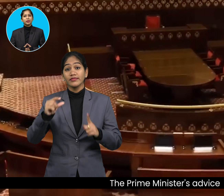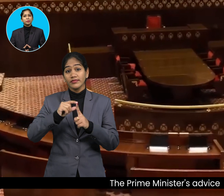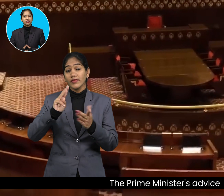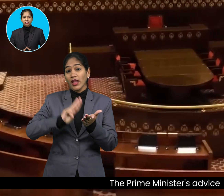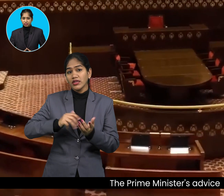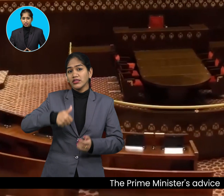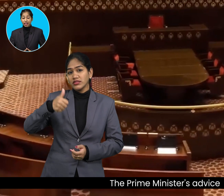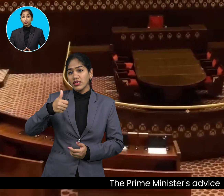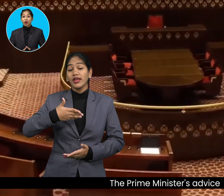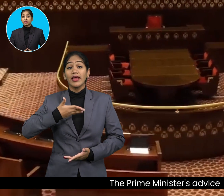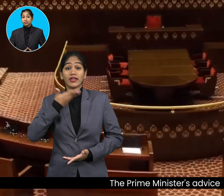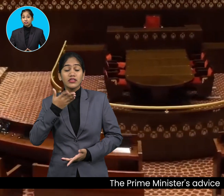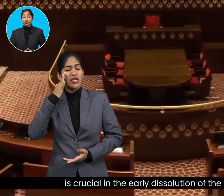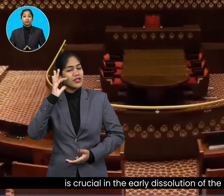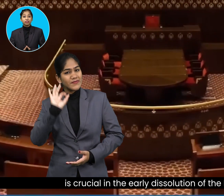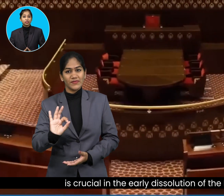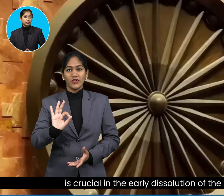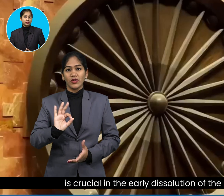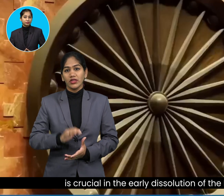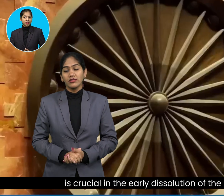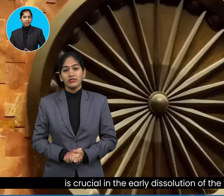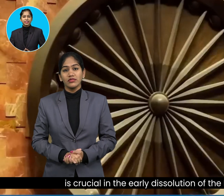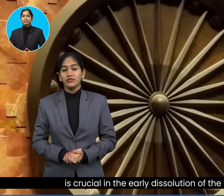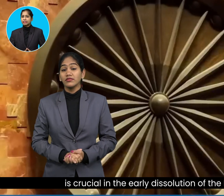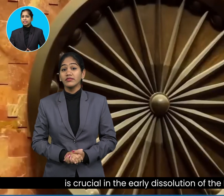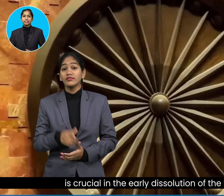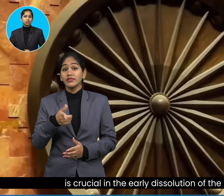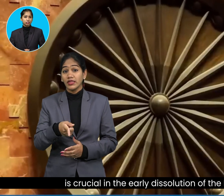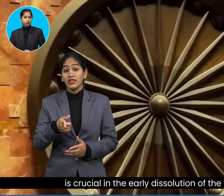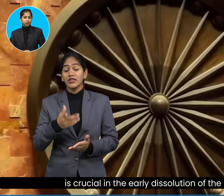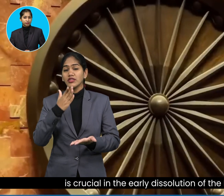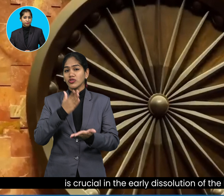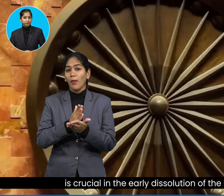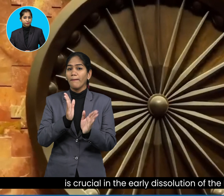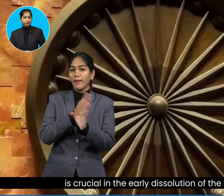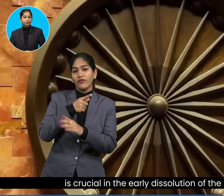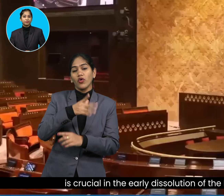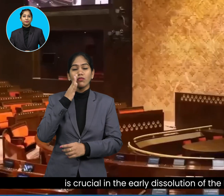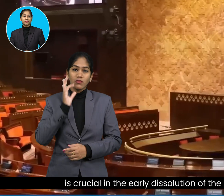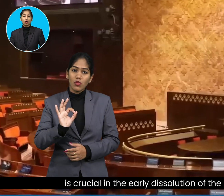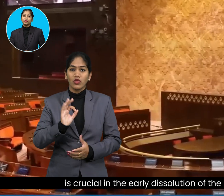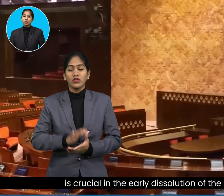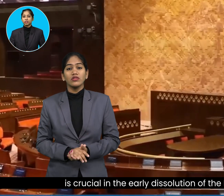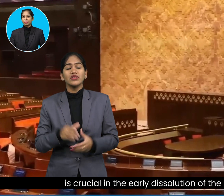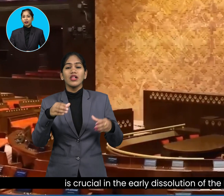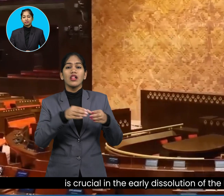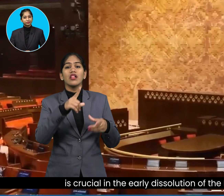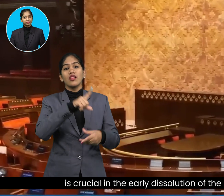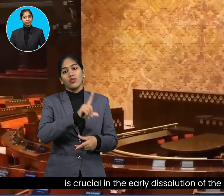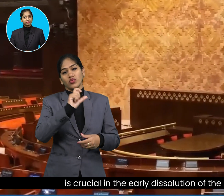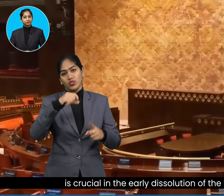The Prime Minister's advice is crucial in the early dissolution of the Lok